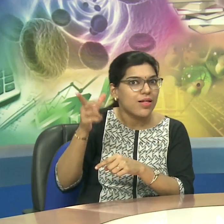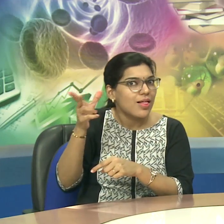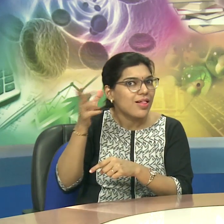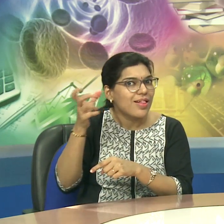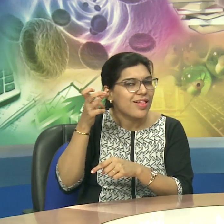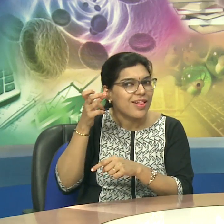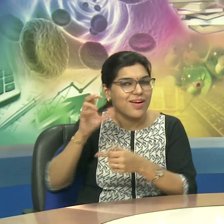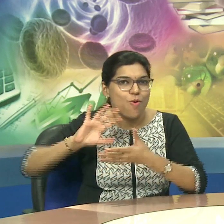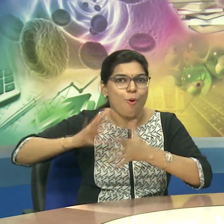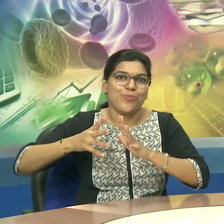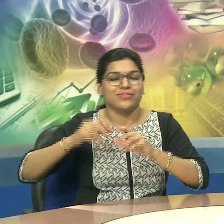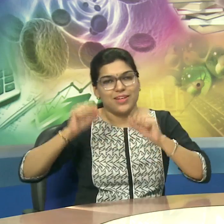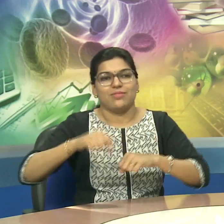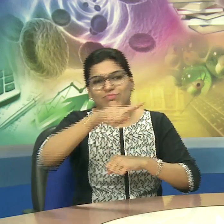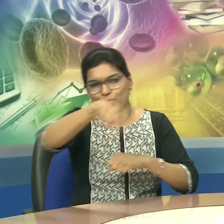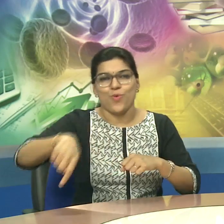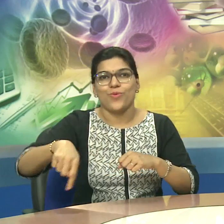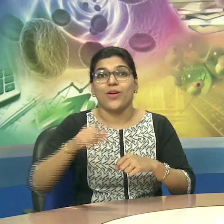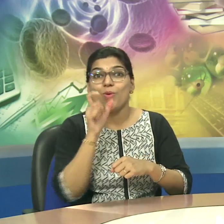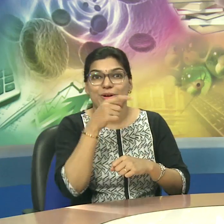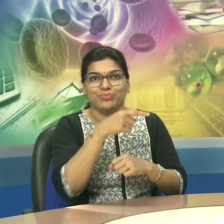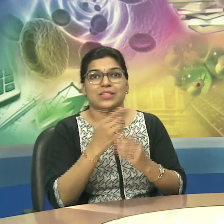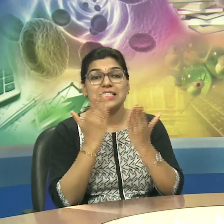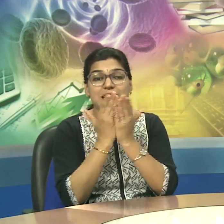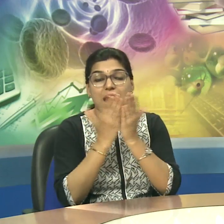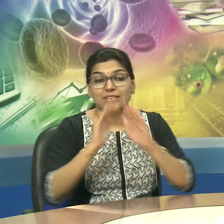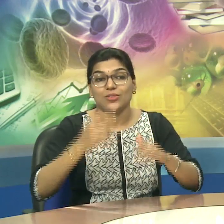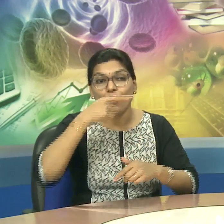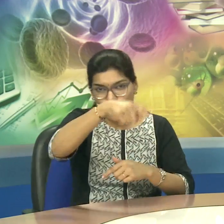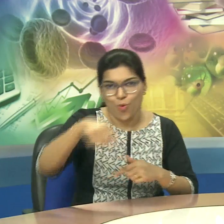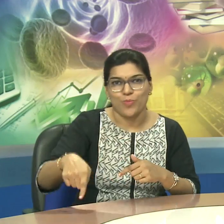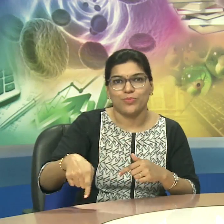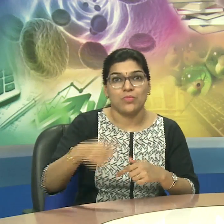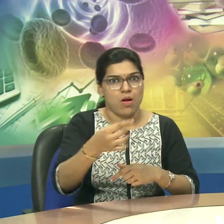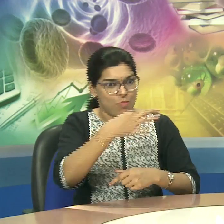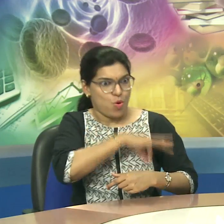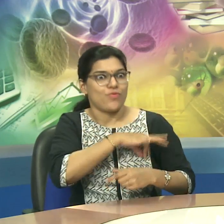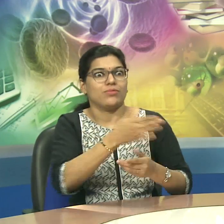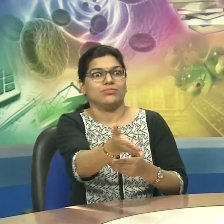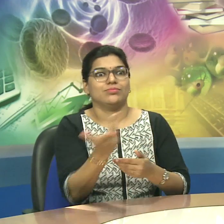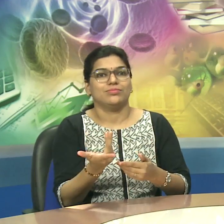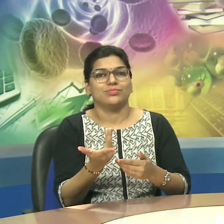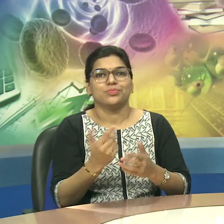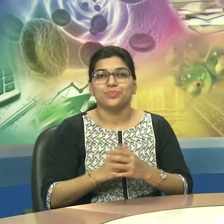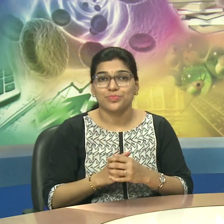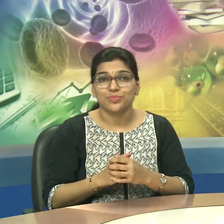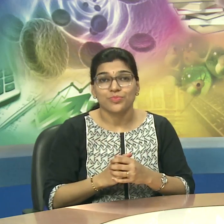these parrots also copy the same sentences, study child, study, or for the benefits of the